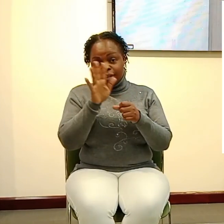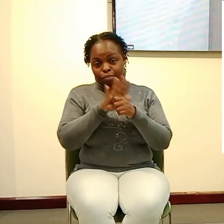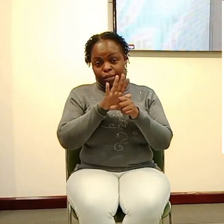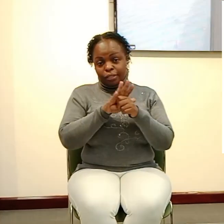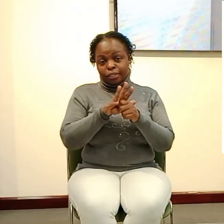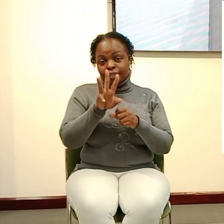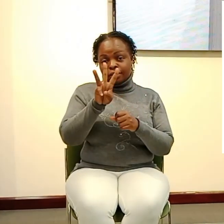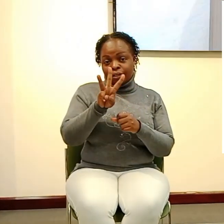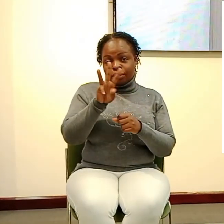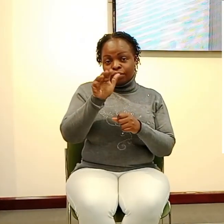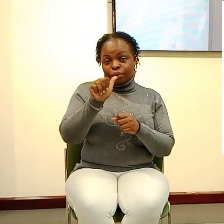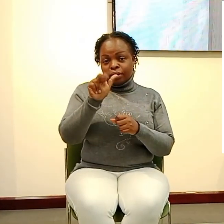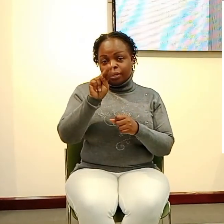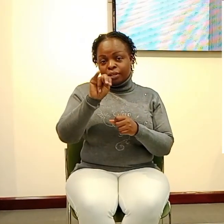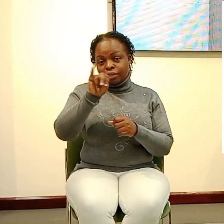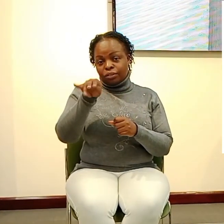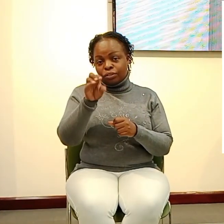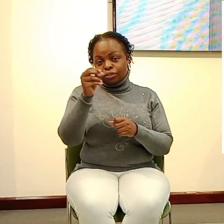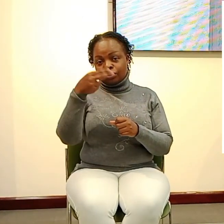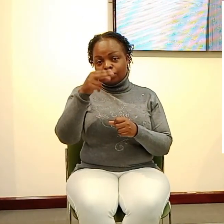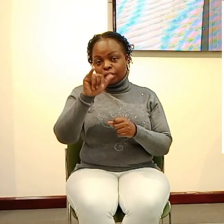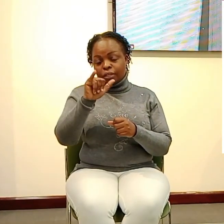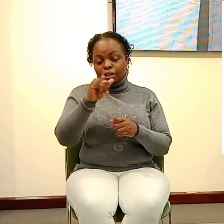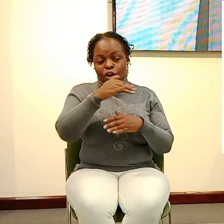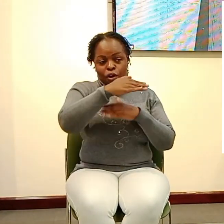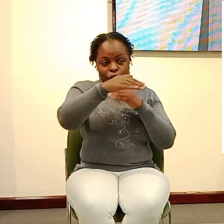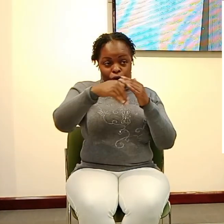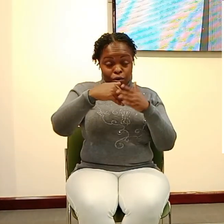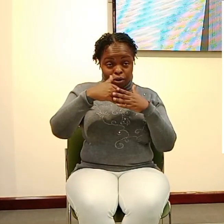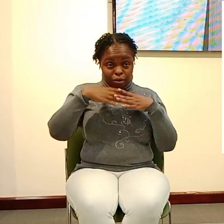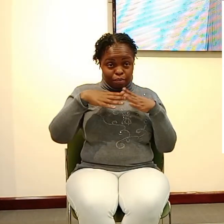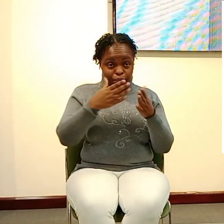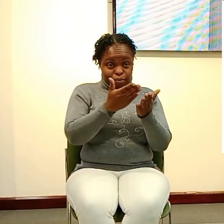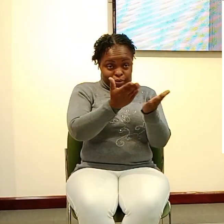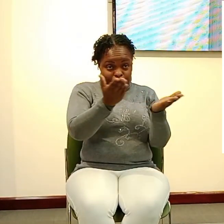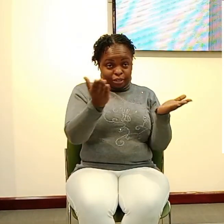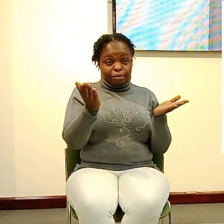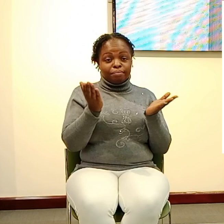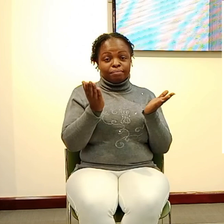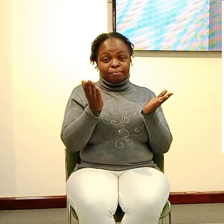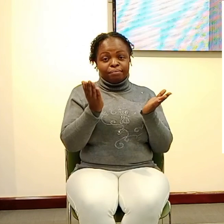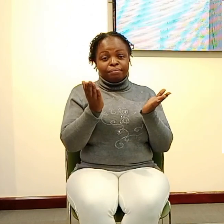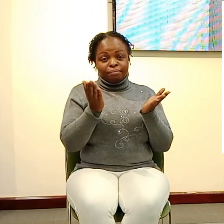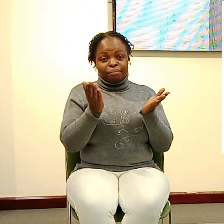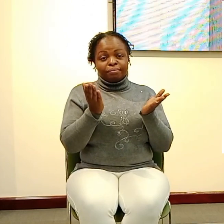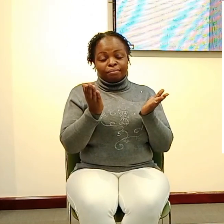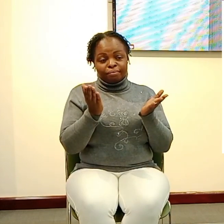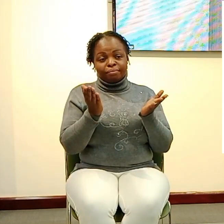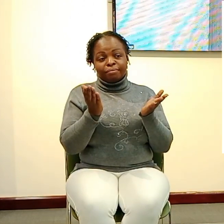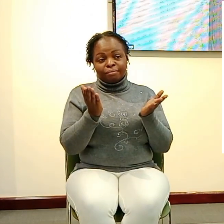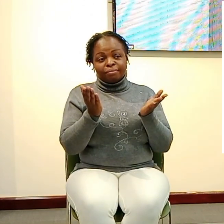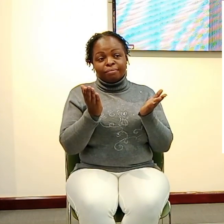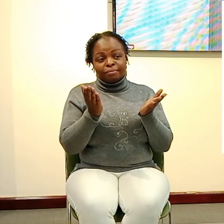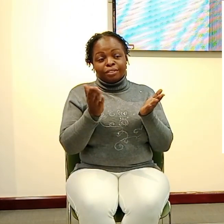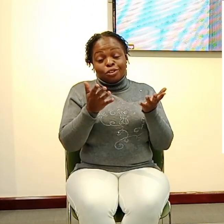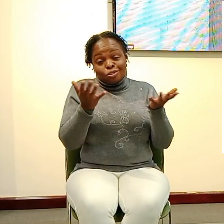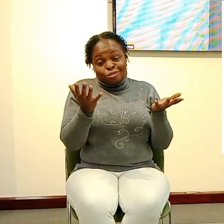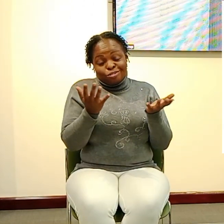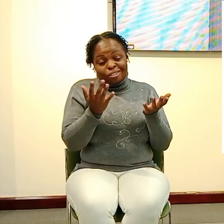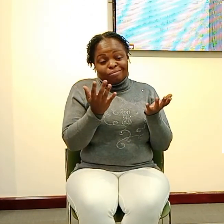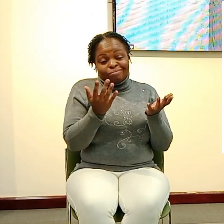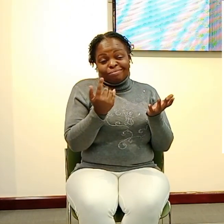Wanjohi. Let me say all protocols observed, or I should